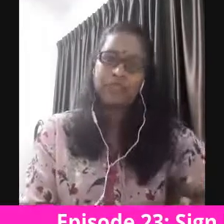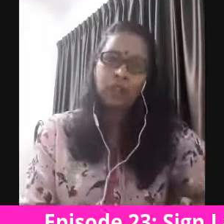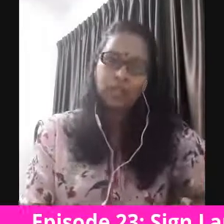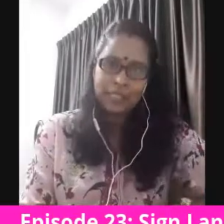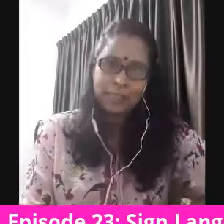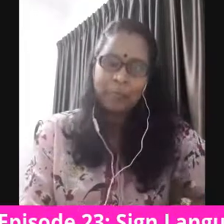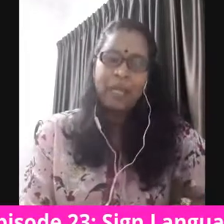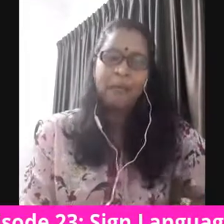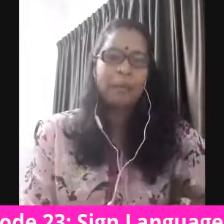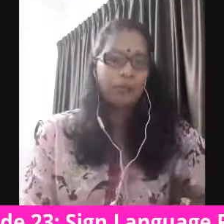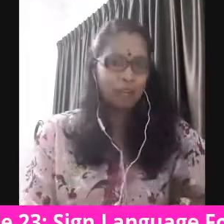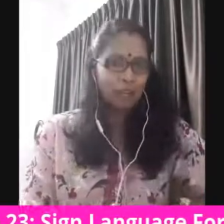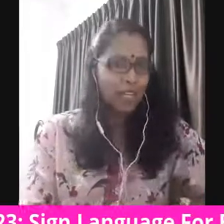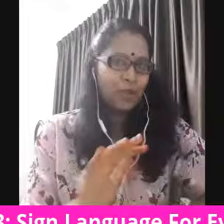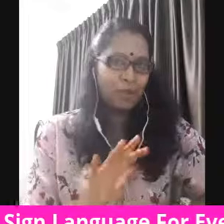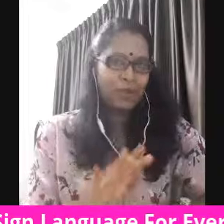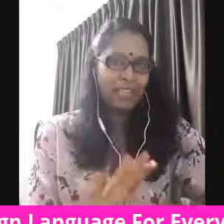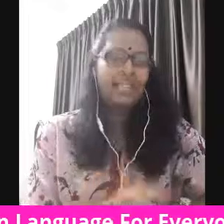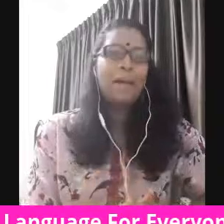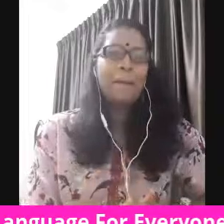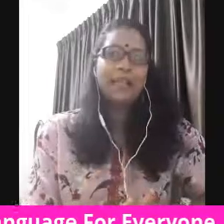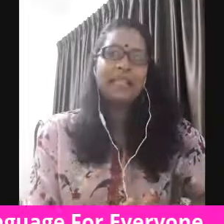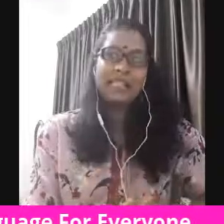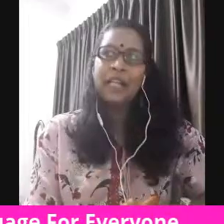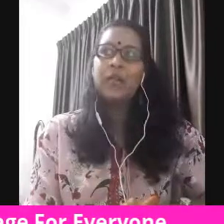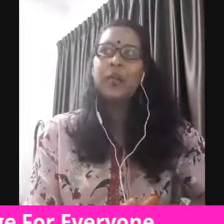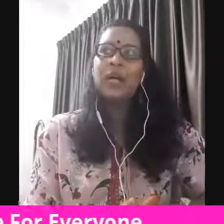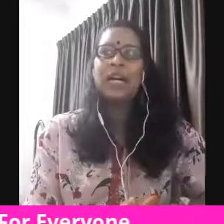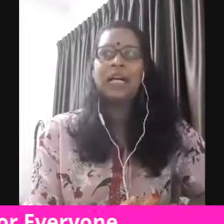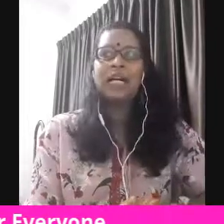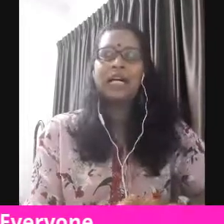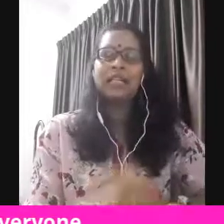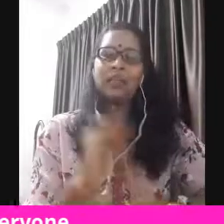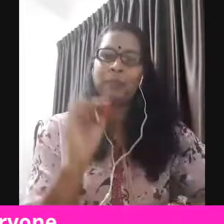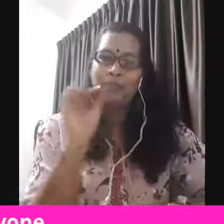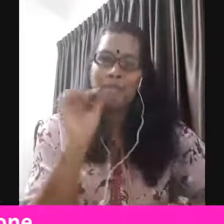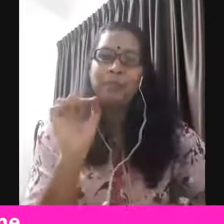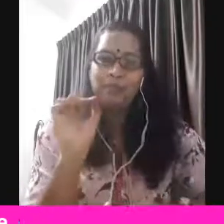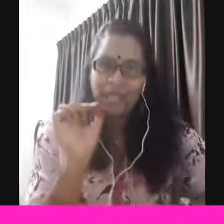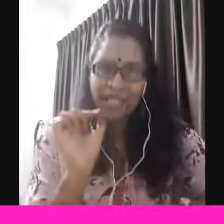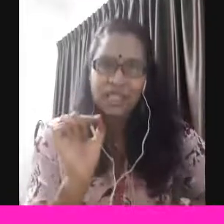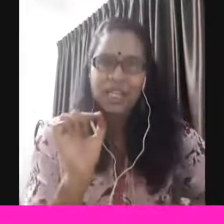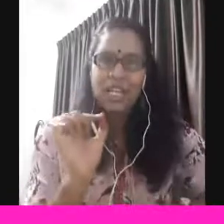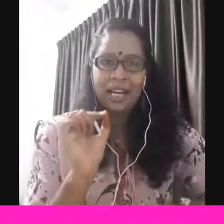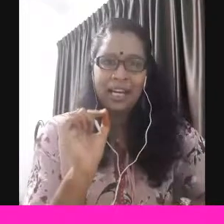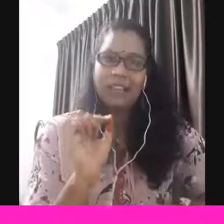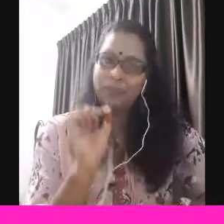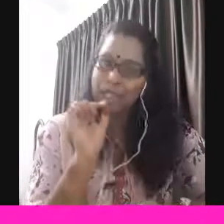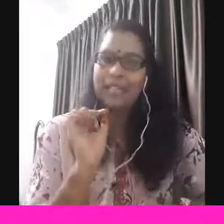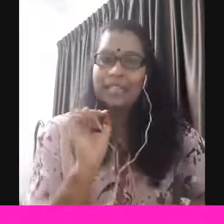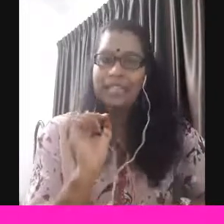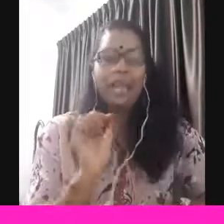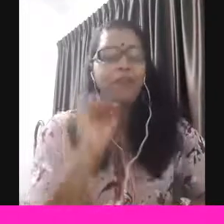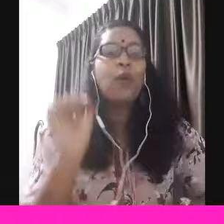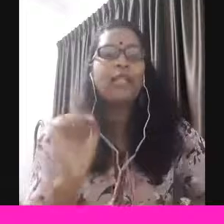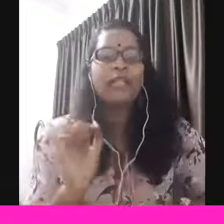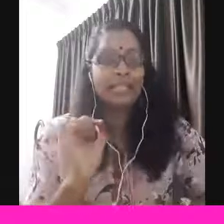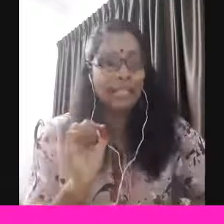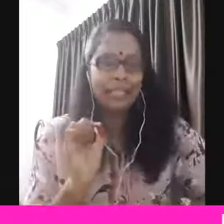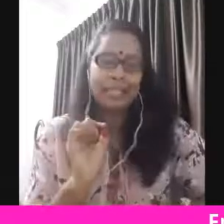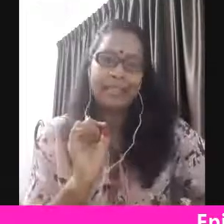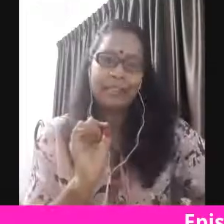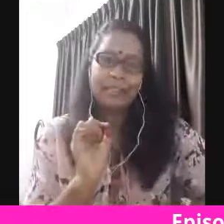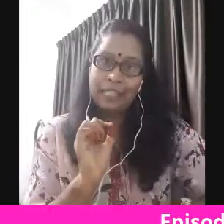do the free courses. But I'm not very sure about that. But as I know, they got minimum charge. We can learn. Mm-hmm.